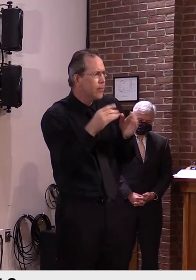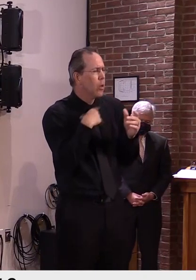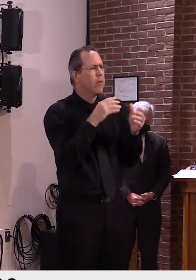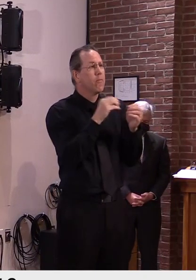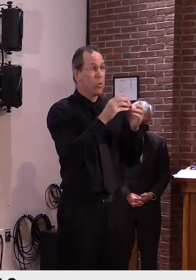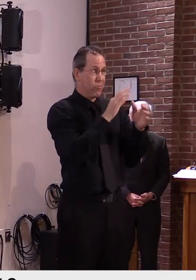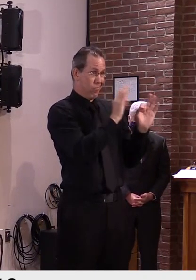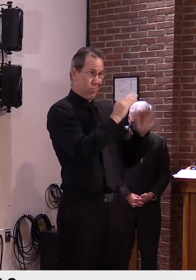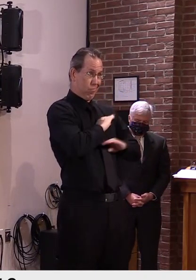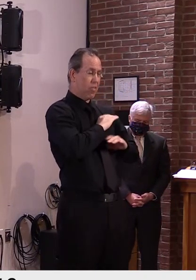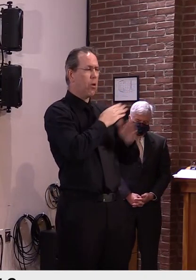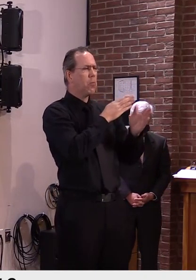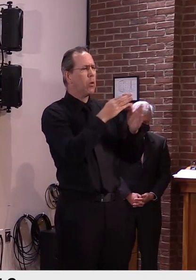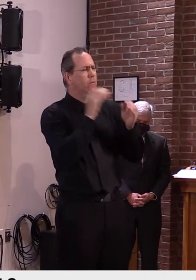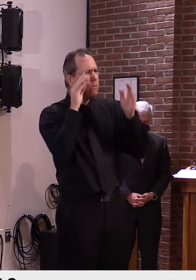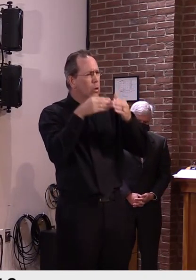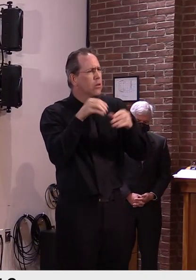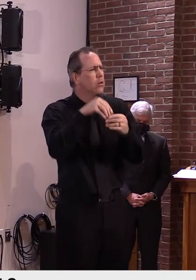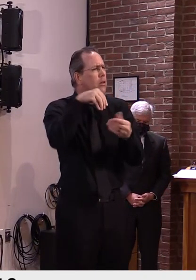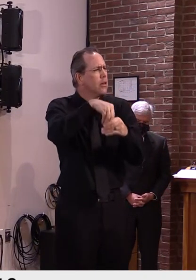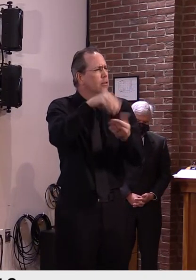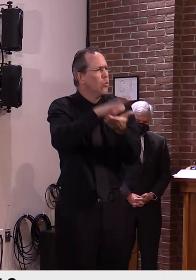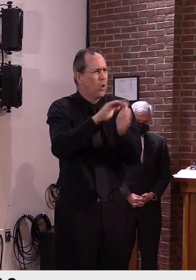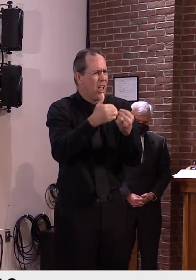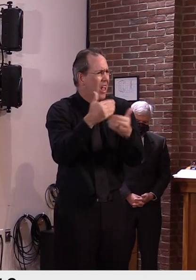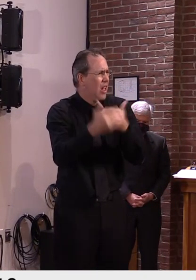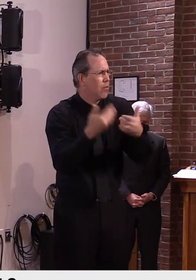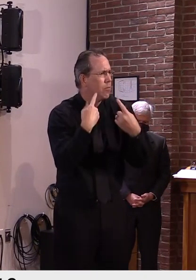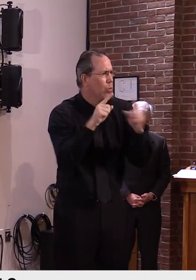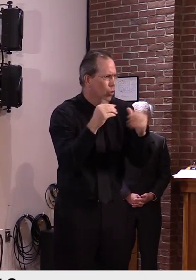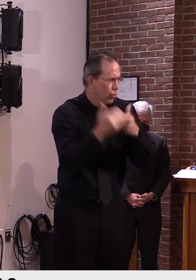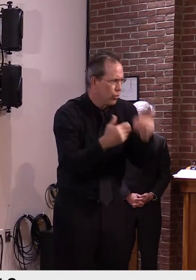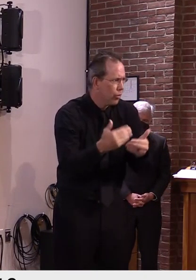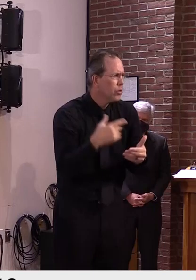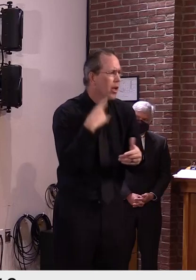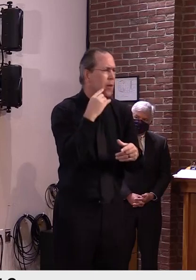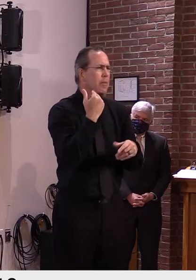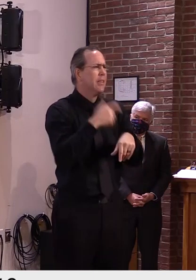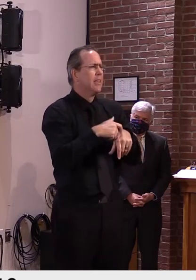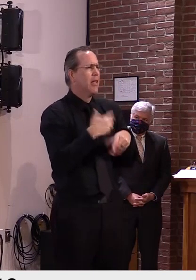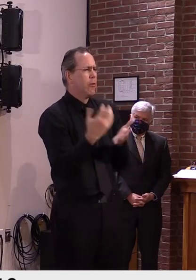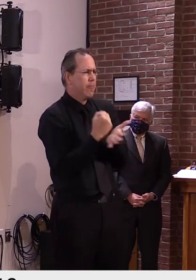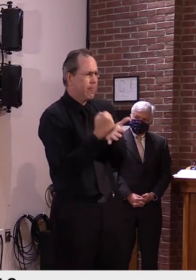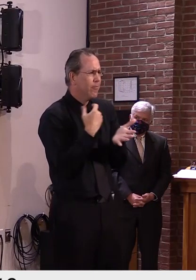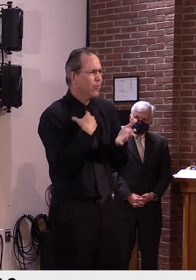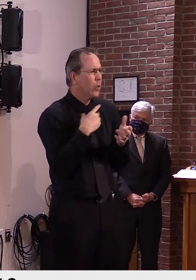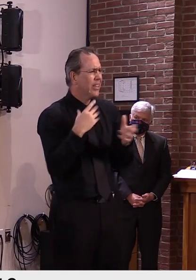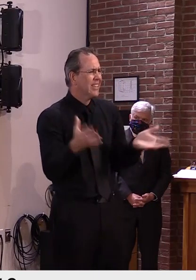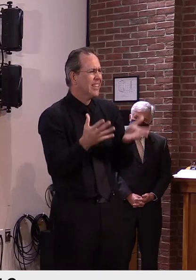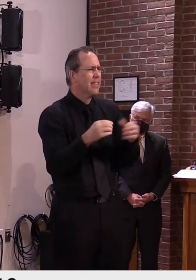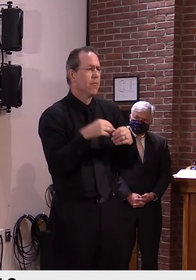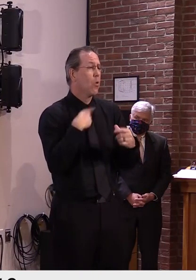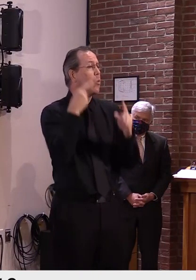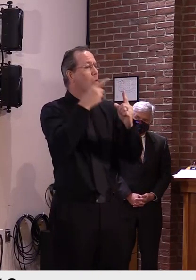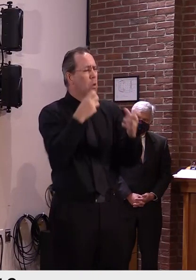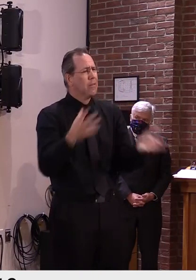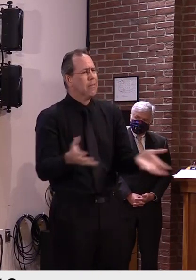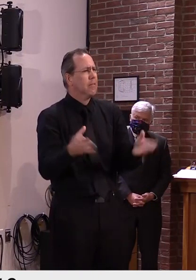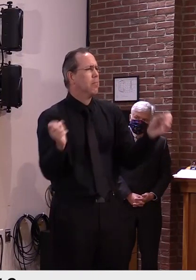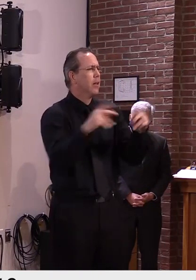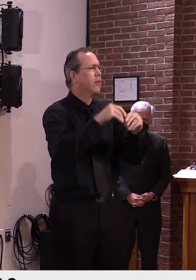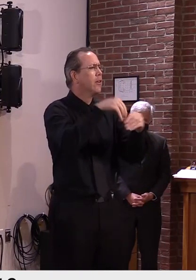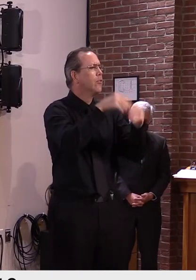going into the winter. So we'll monitor that. I will be doing a monthly data collection, but so far I'm very pleased with the progress districts are making, and